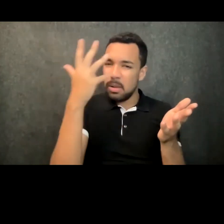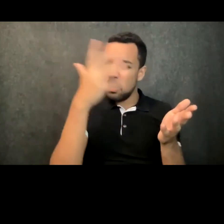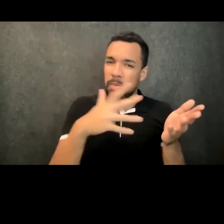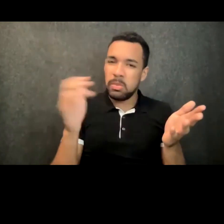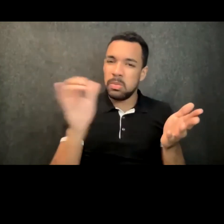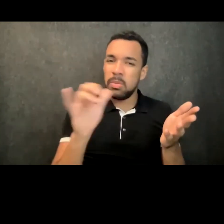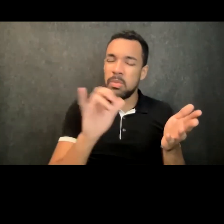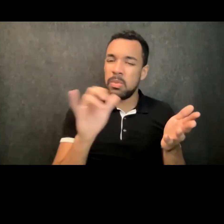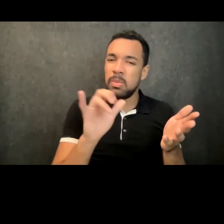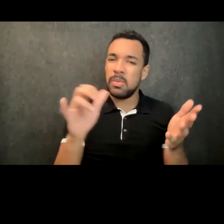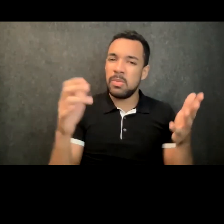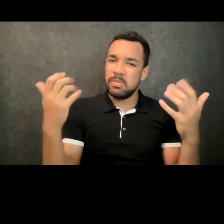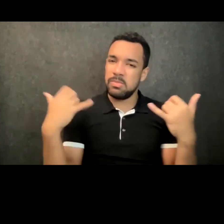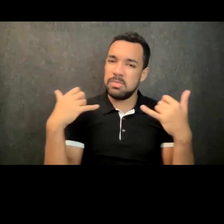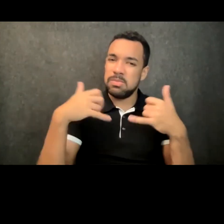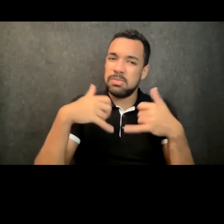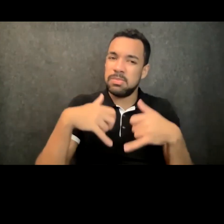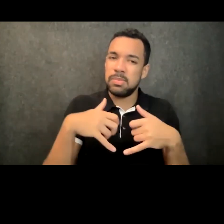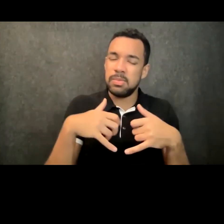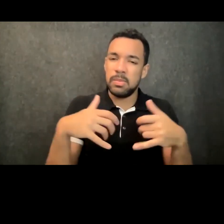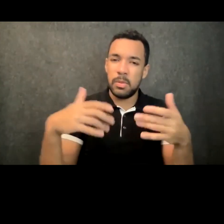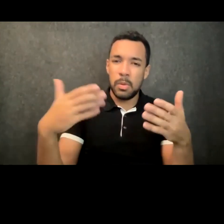taffeta, a new orbit.